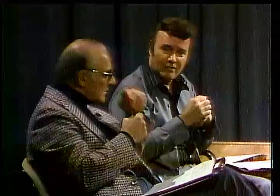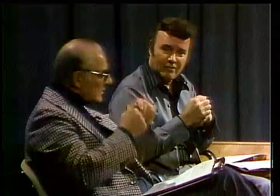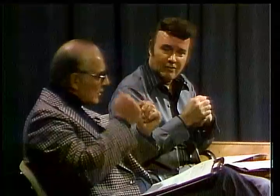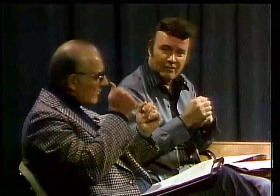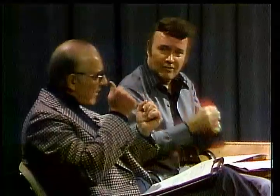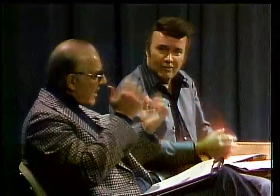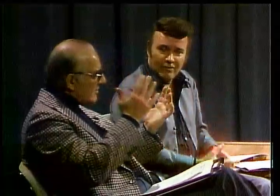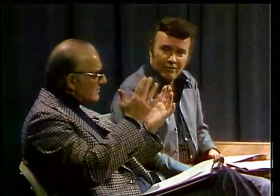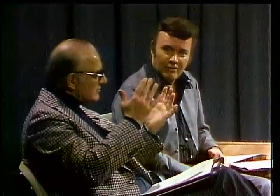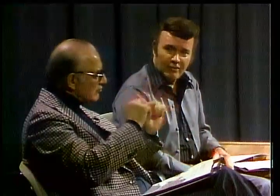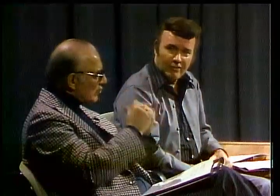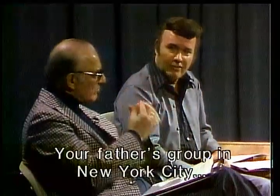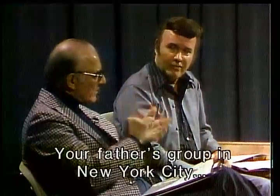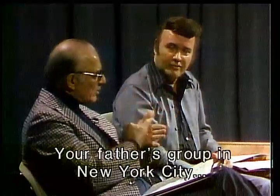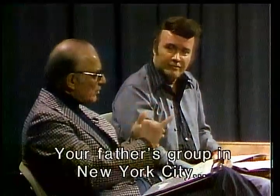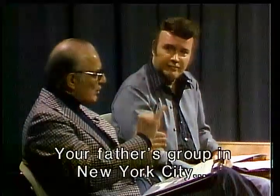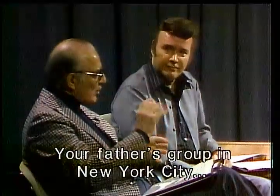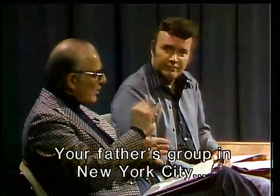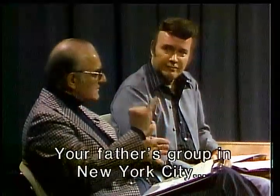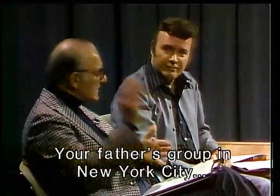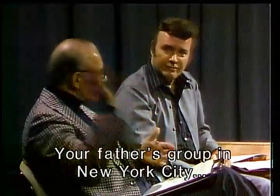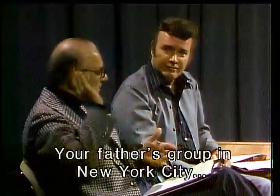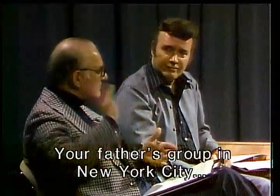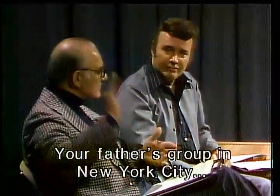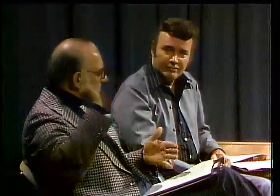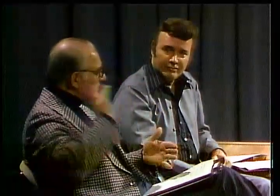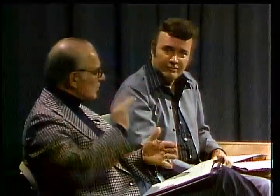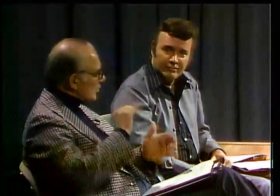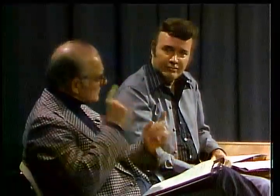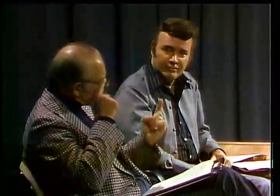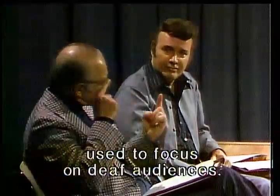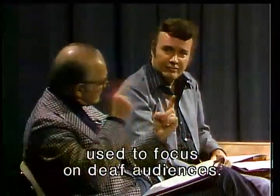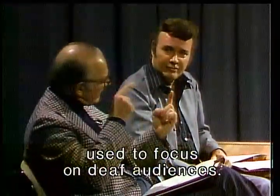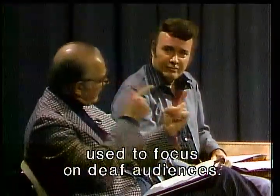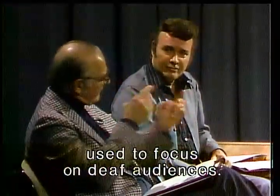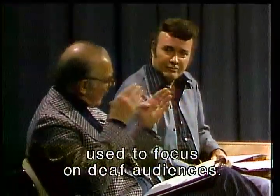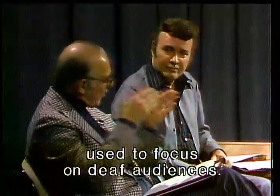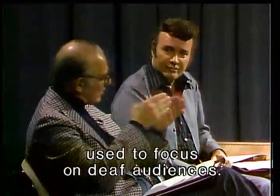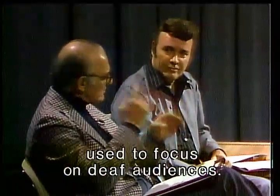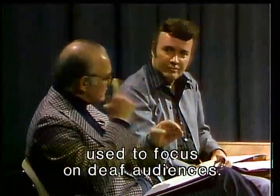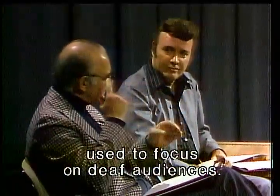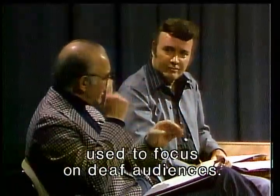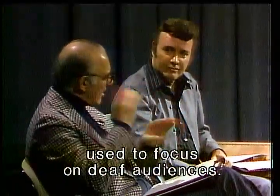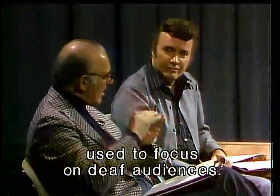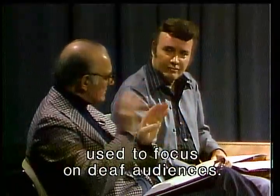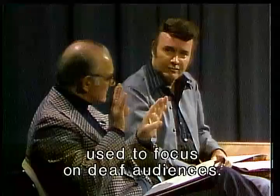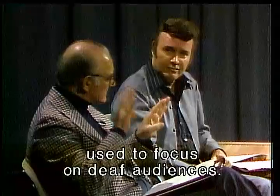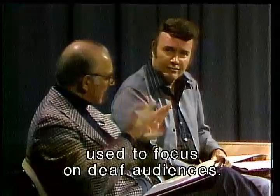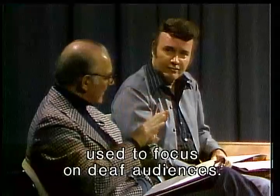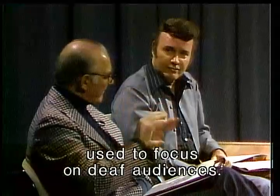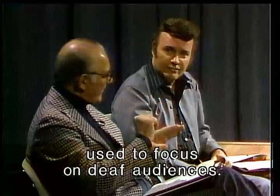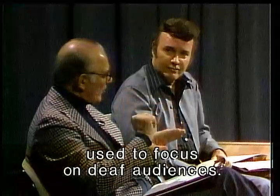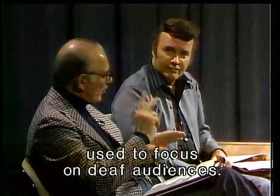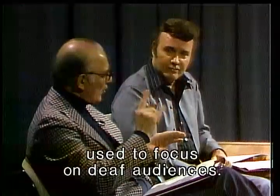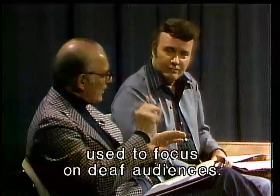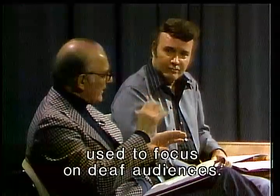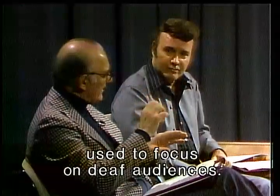My father's group in New York City was focused on deaf